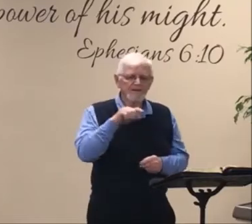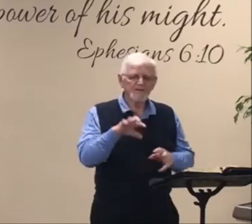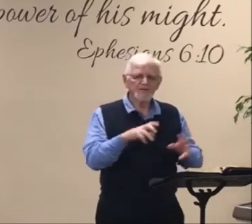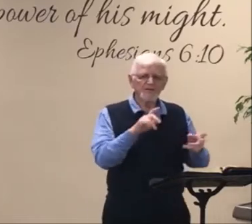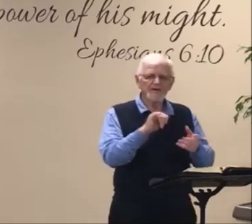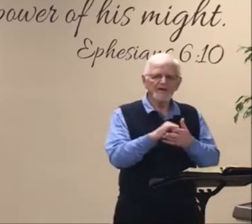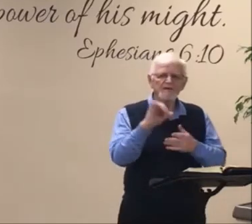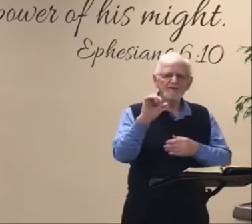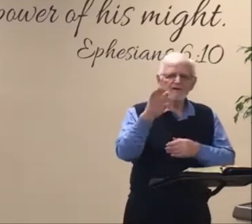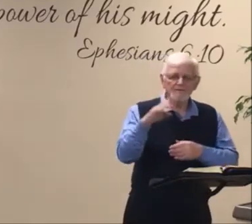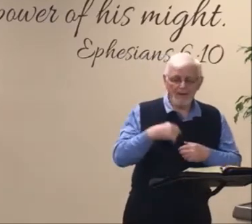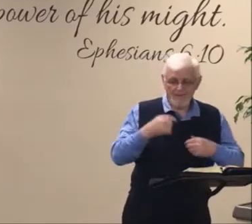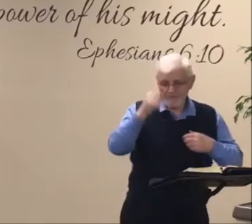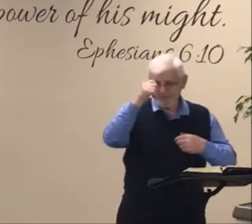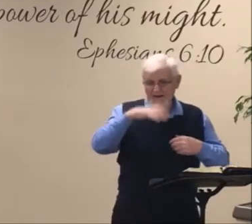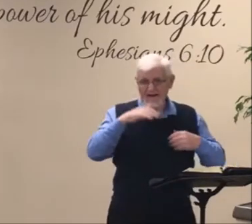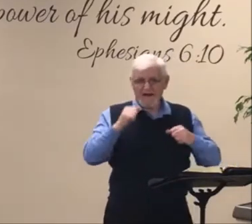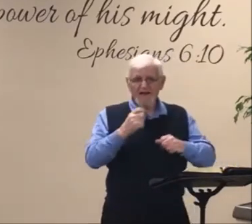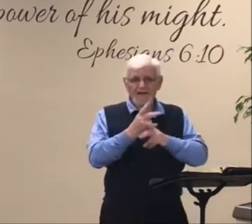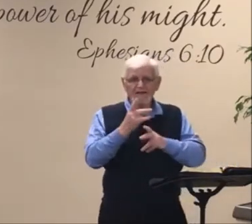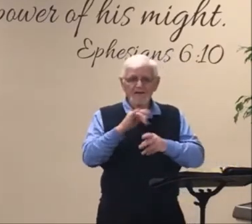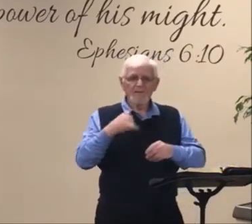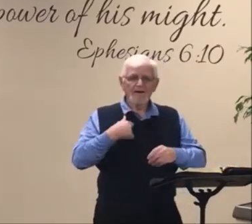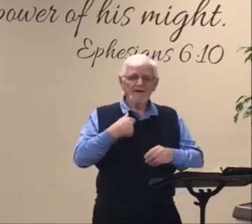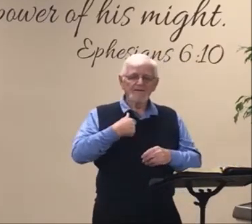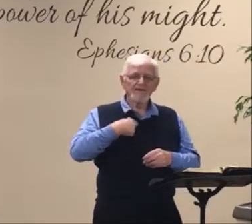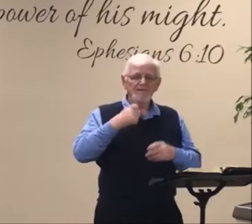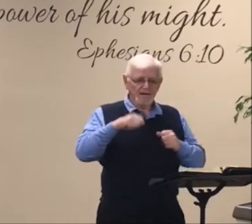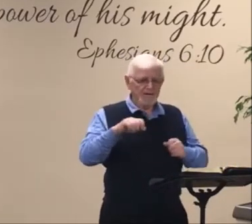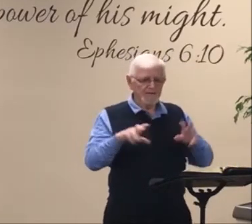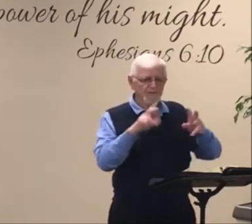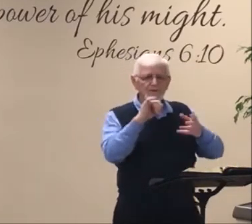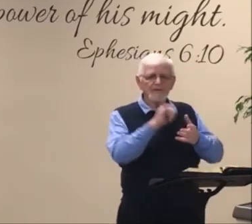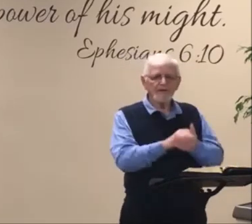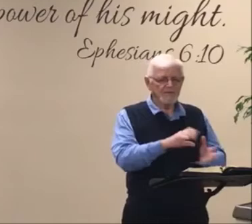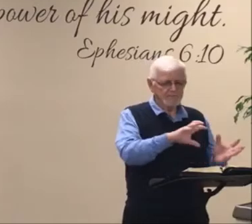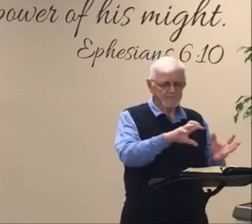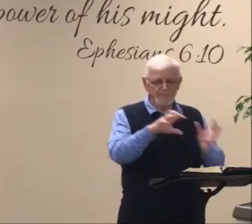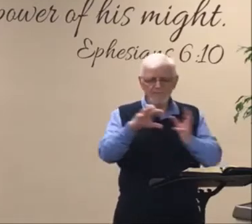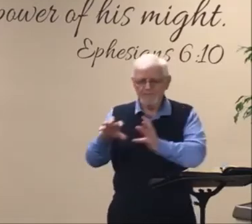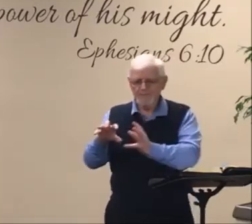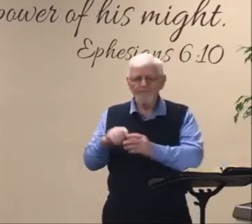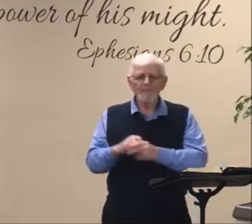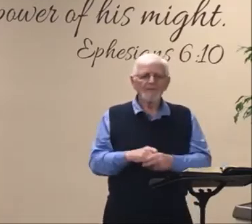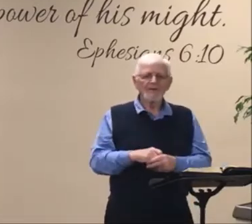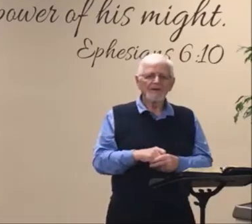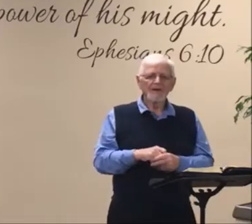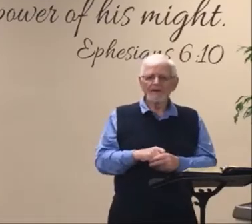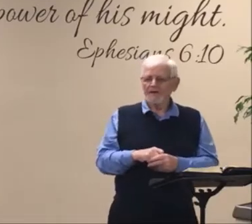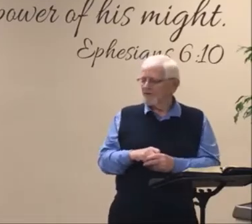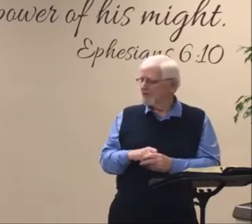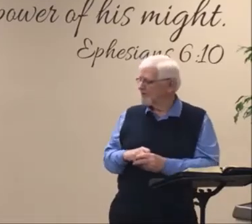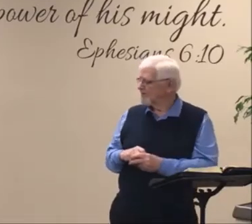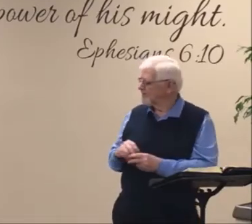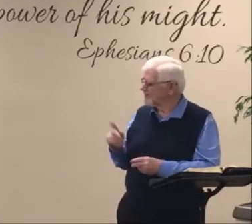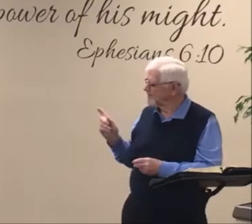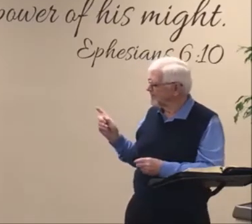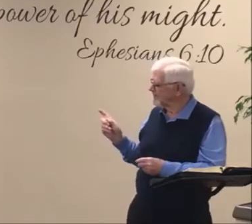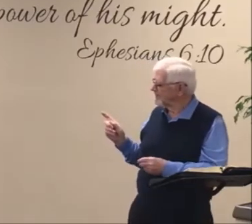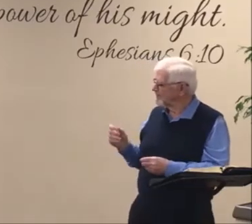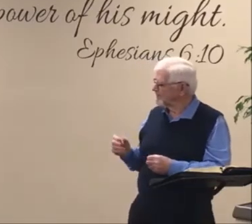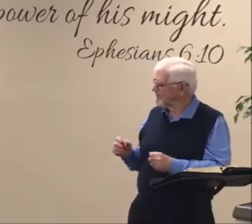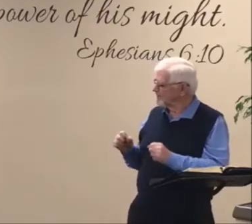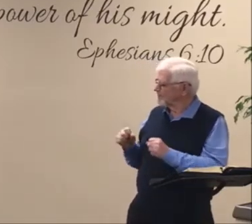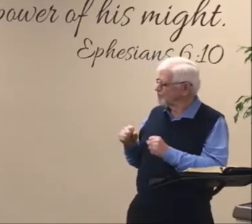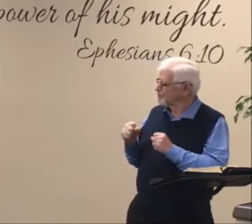that. I'm a man. I can take care of myself. I know how to get things done. Let me just push this stone out of the way." And he gets down like this, and he uses that real strong part of his